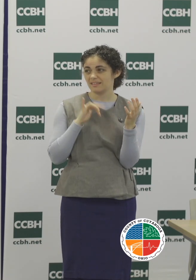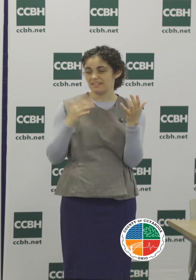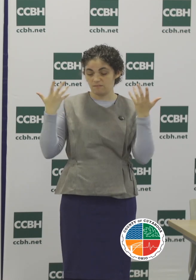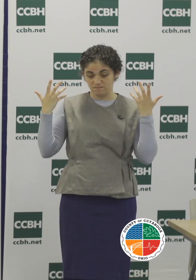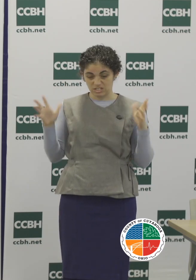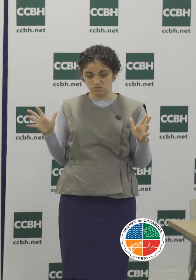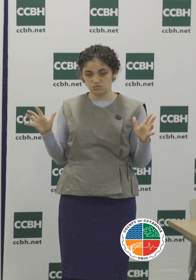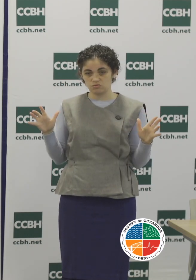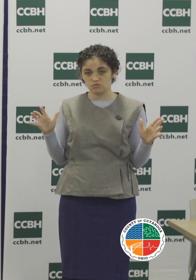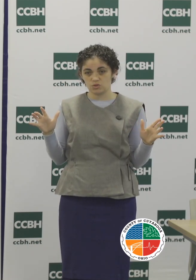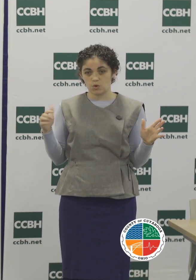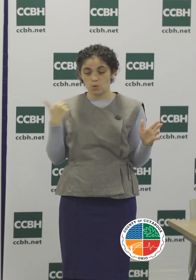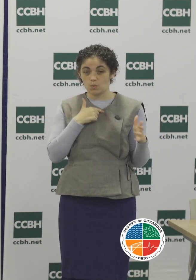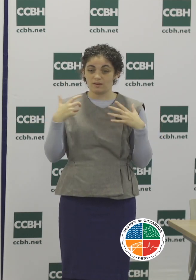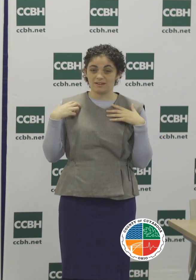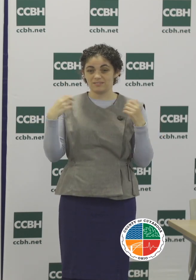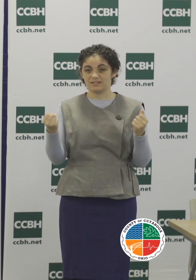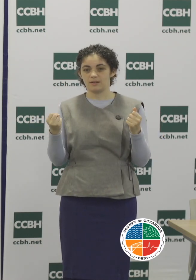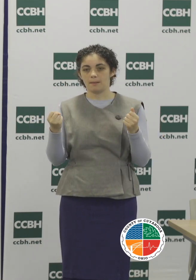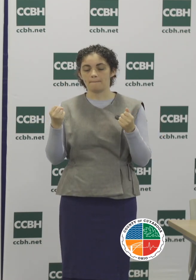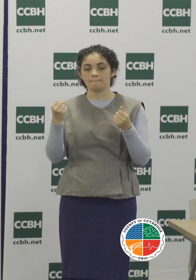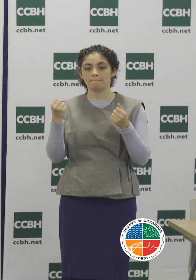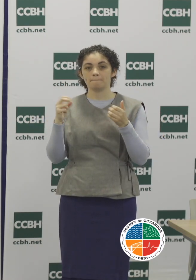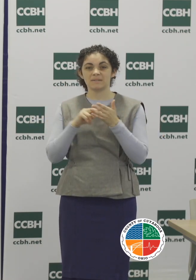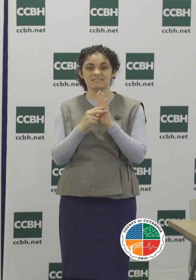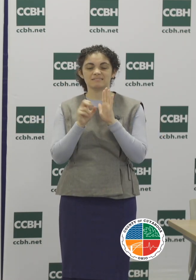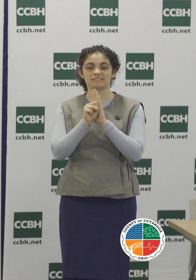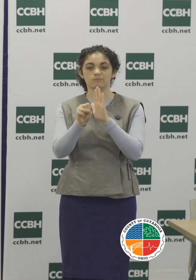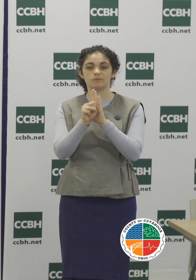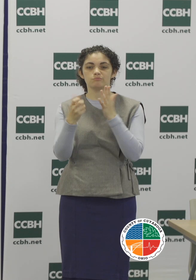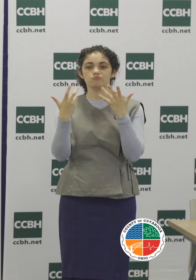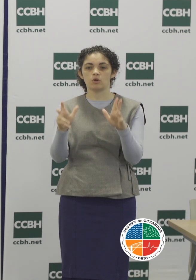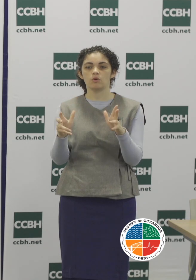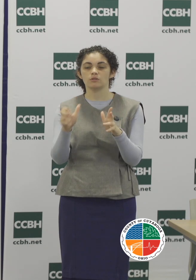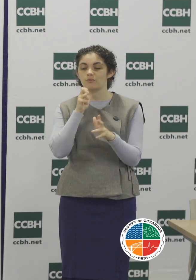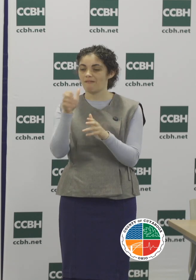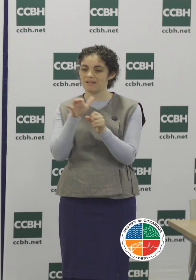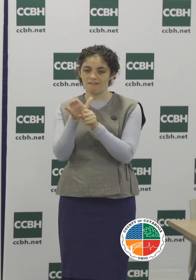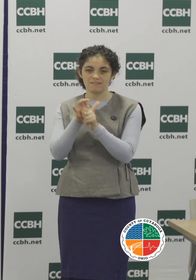it and we're clearing them based on symptoms. We do not have enough